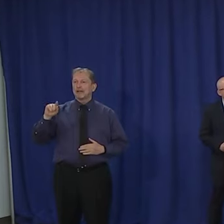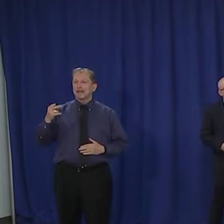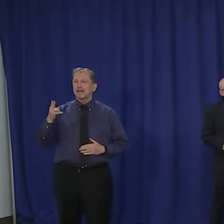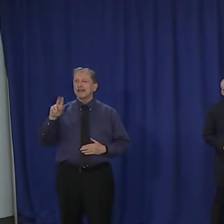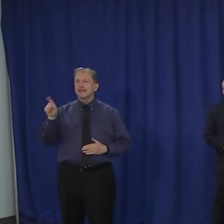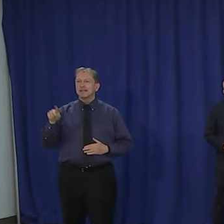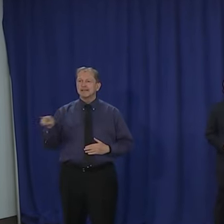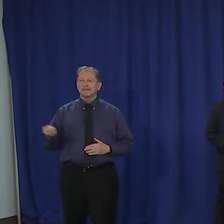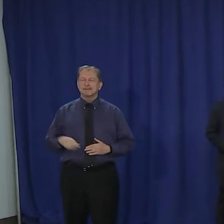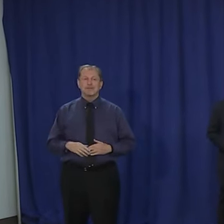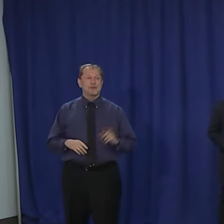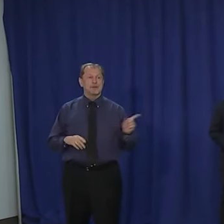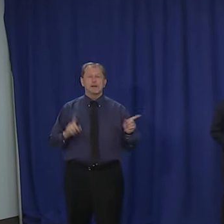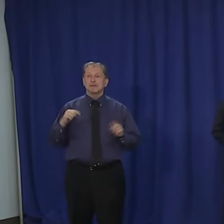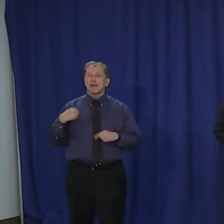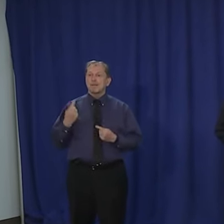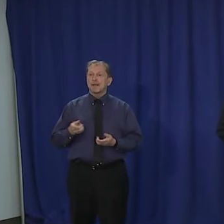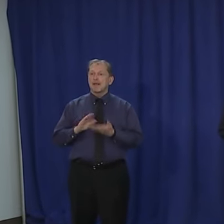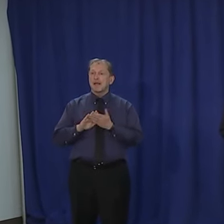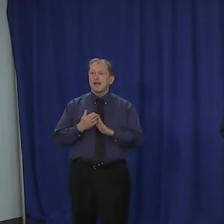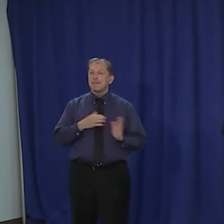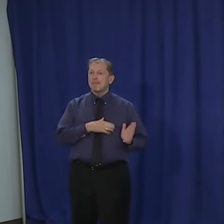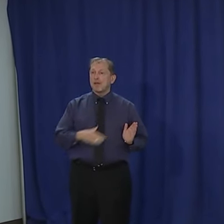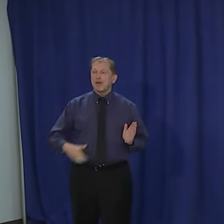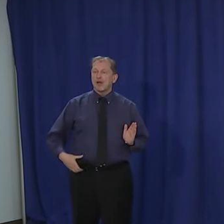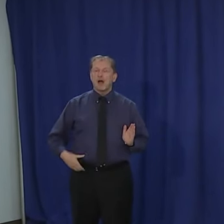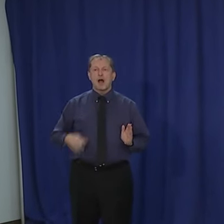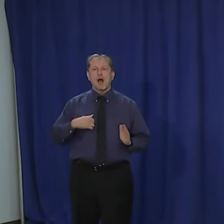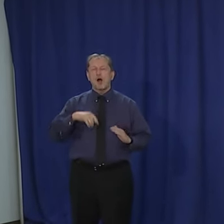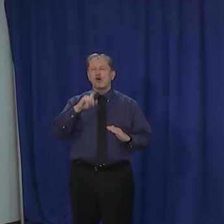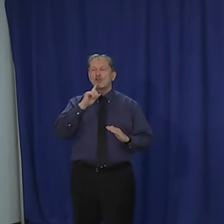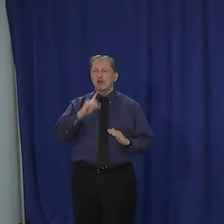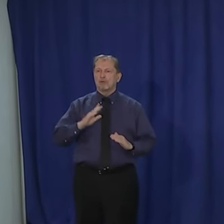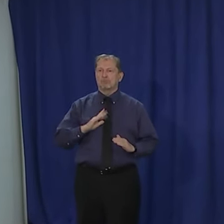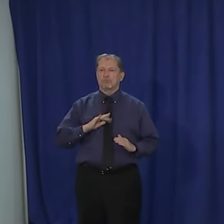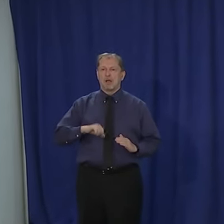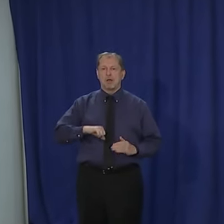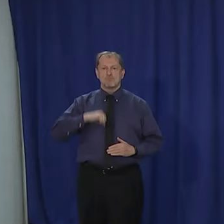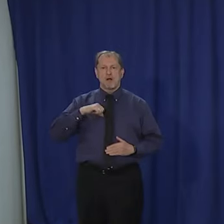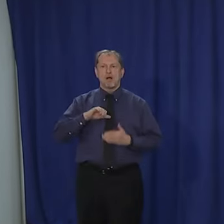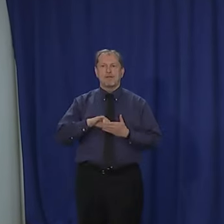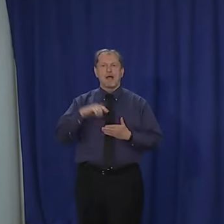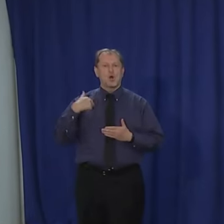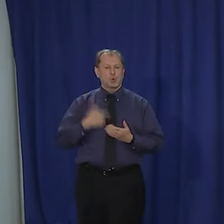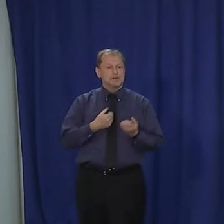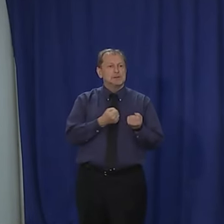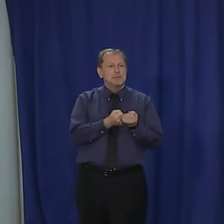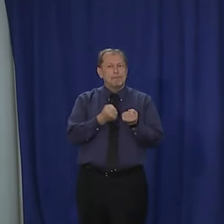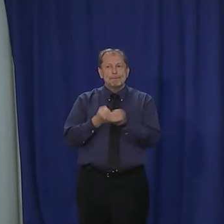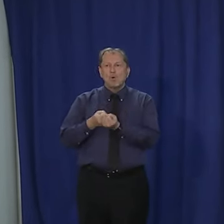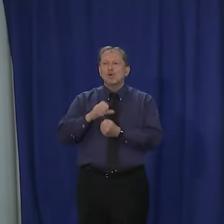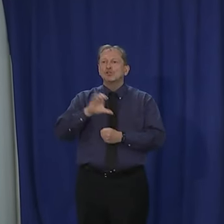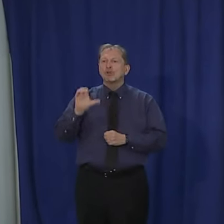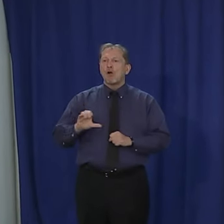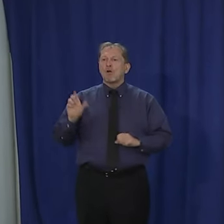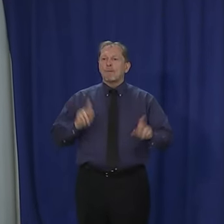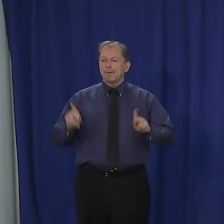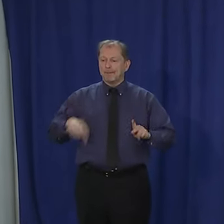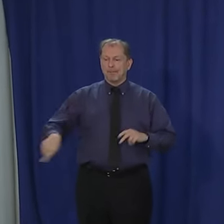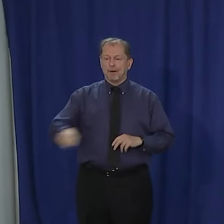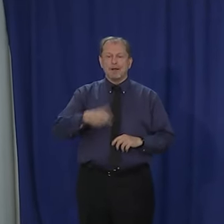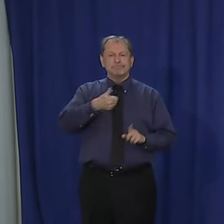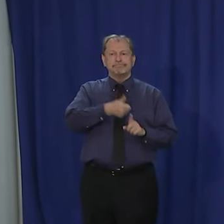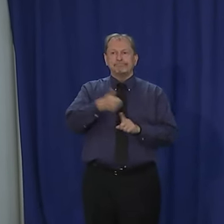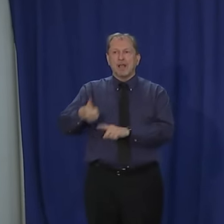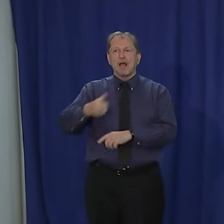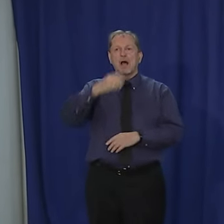been most proud of is our unqualified support of Chicago's immigrant and refugee communities. As the federal government has